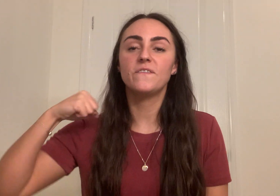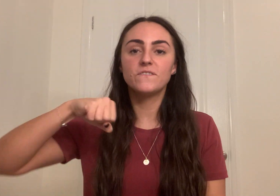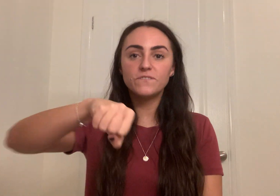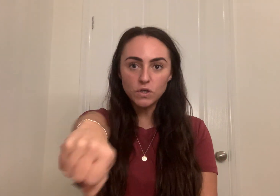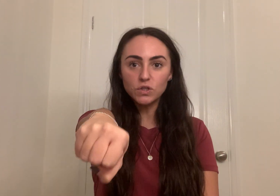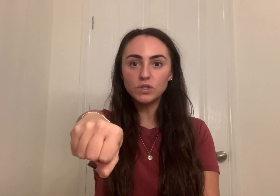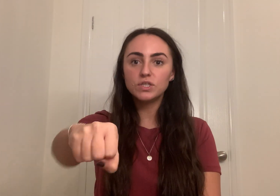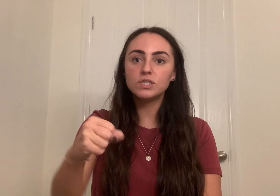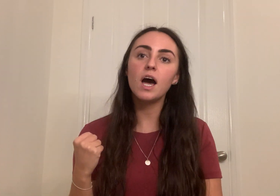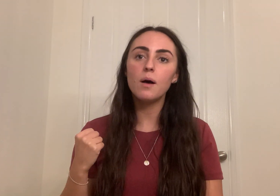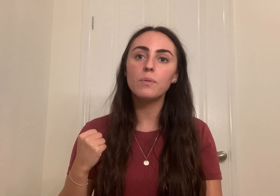Full stop.